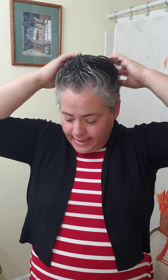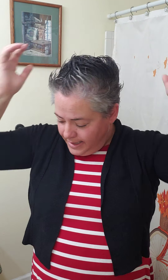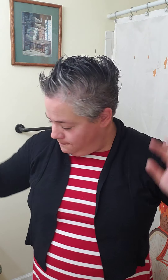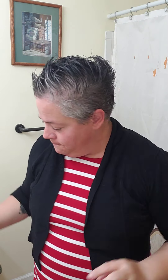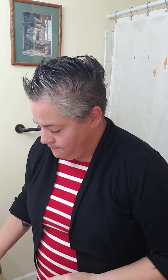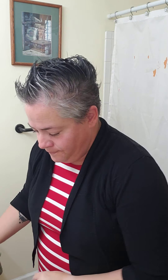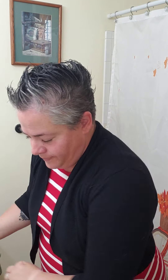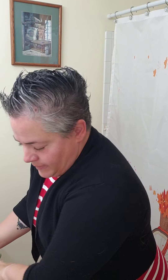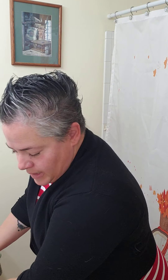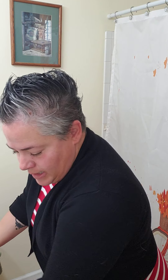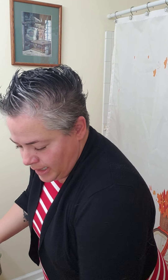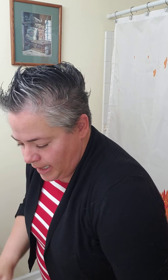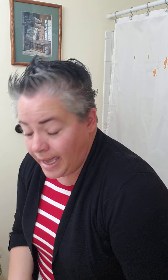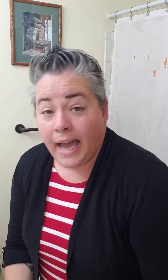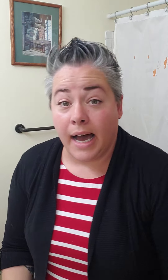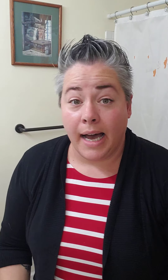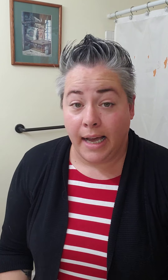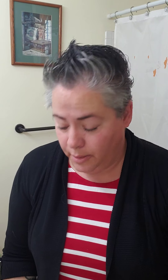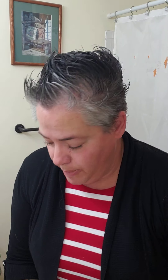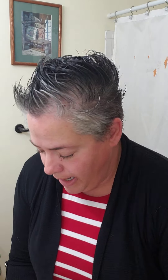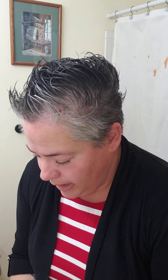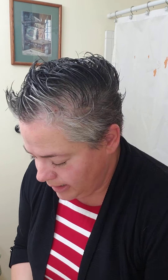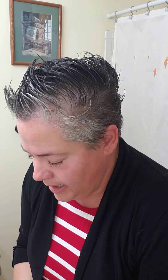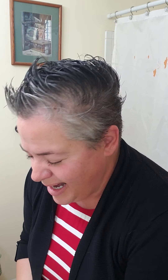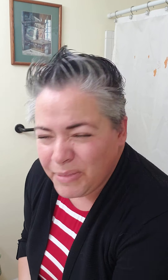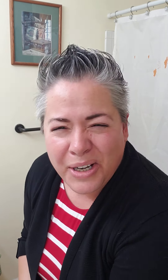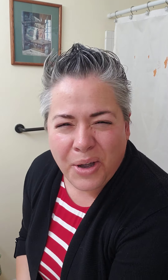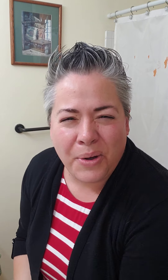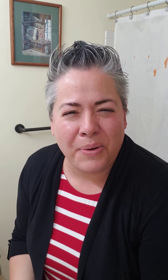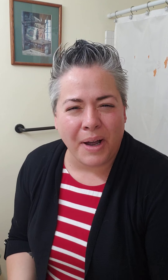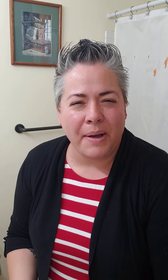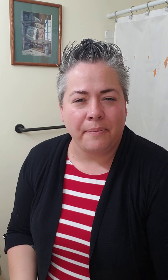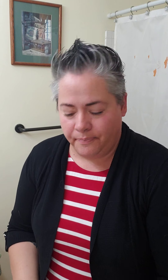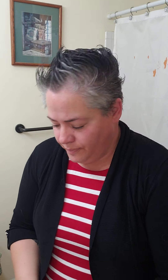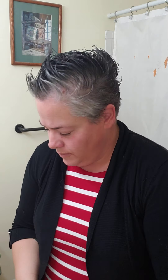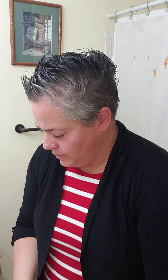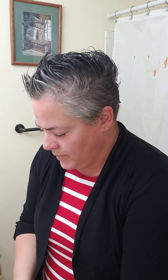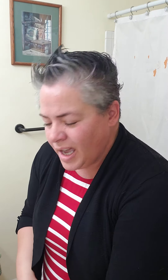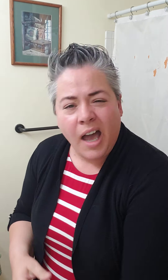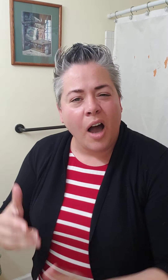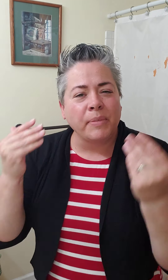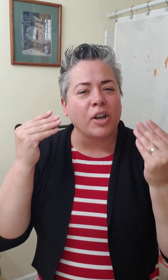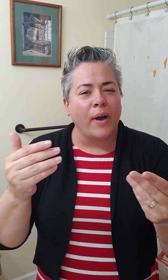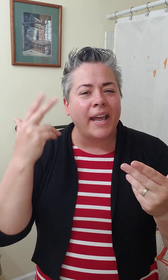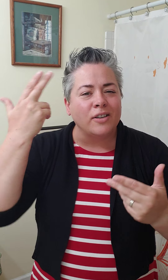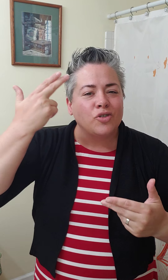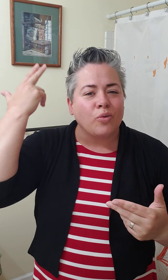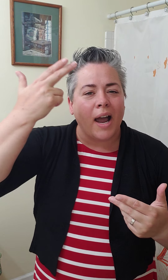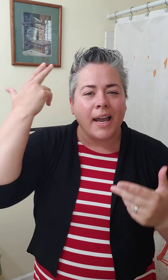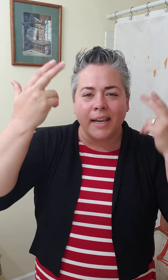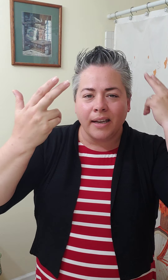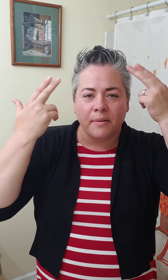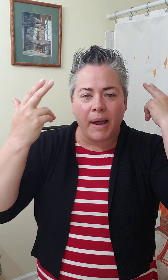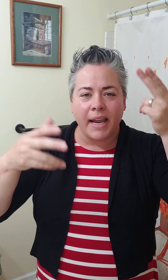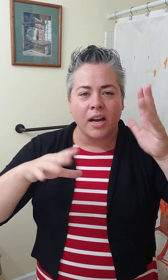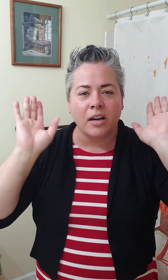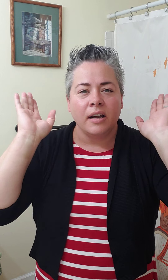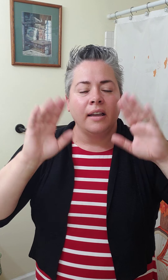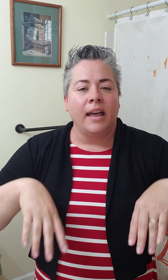set. I'll be back. And I'm going to go, ahead and dry my hair,